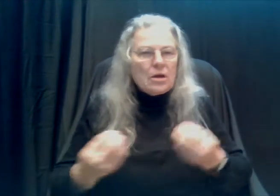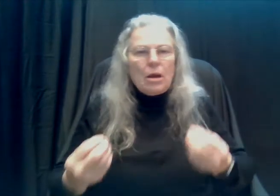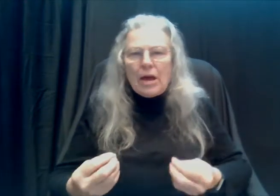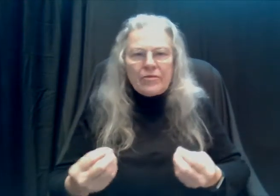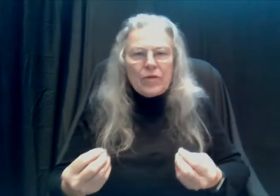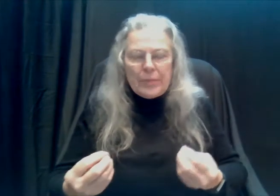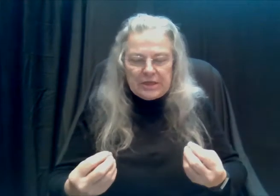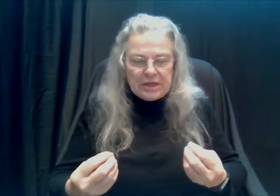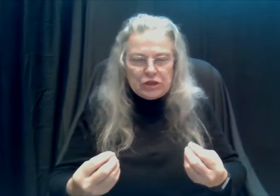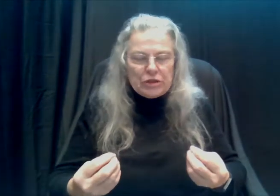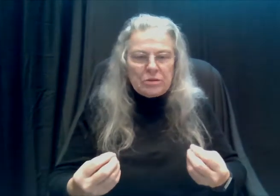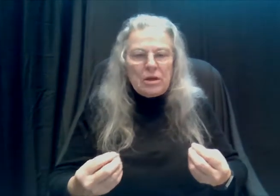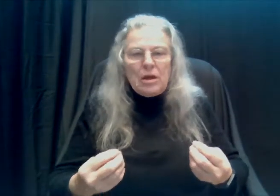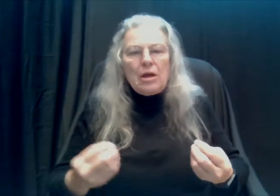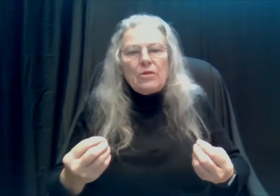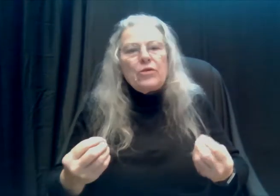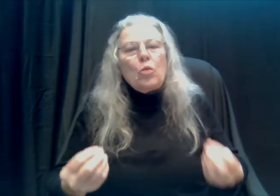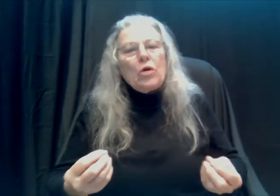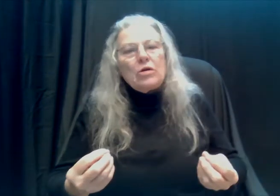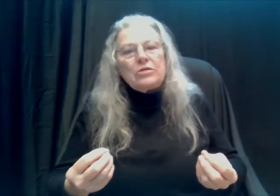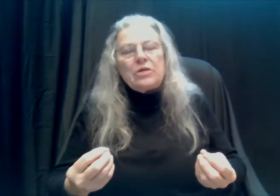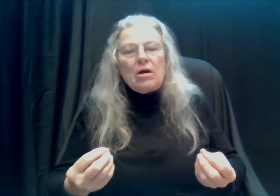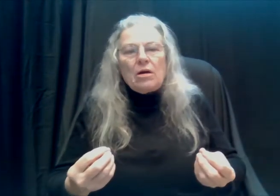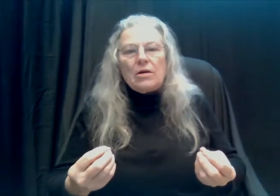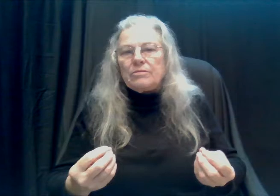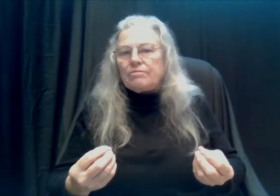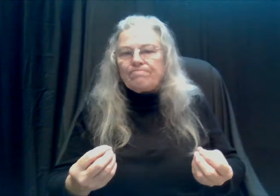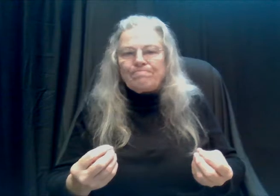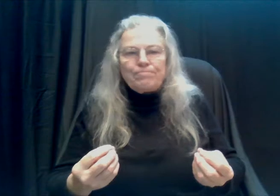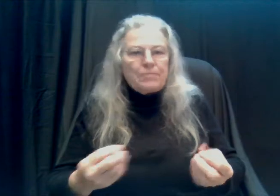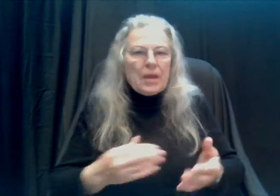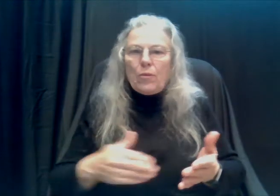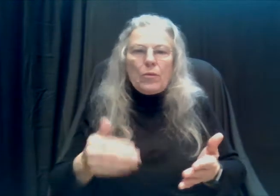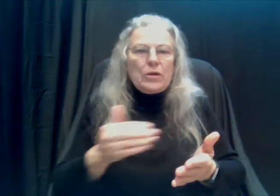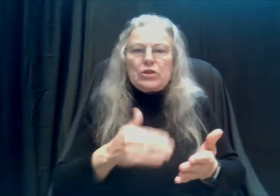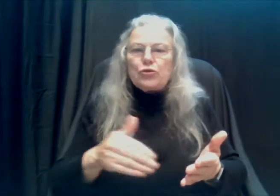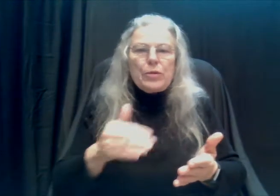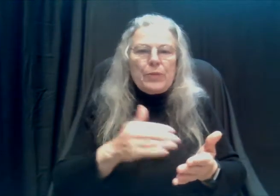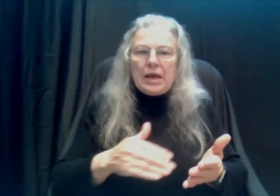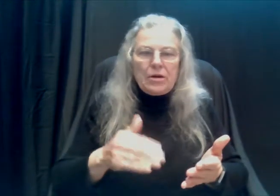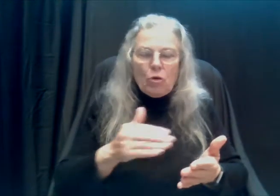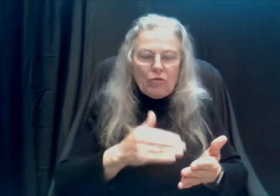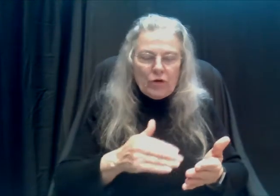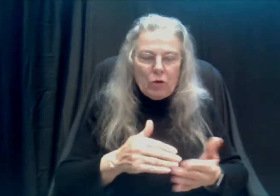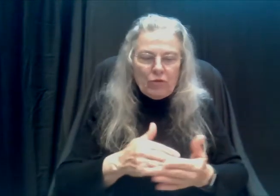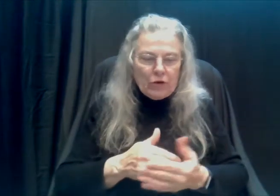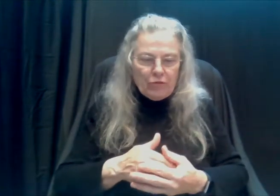lot of repetition. The words are, we just repeat it over and over and over